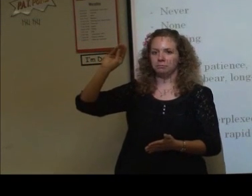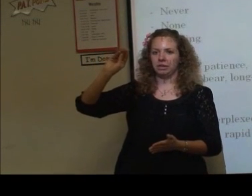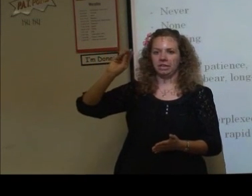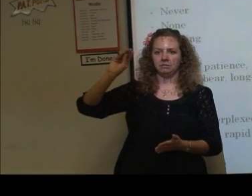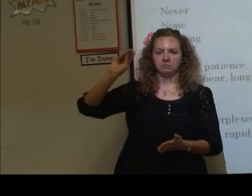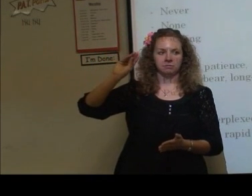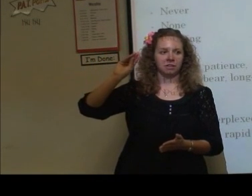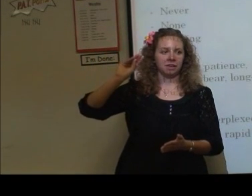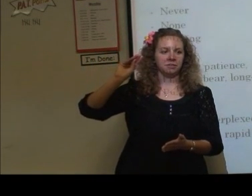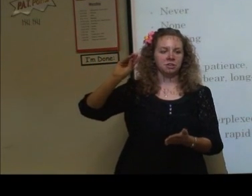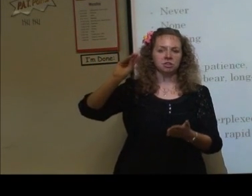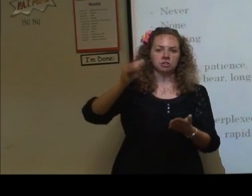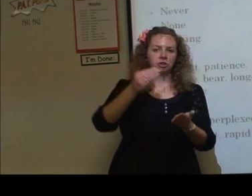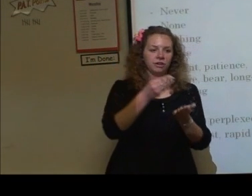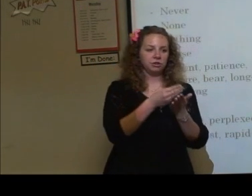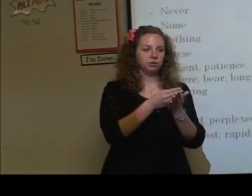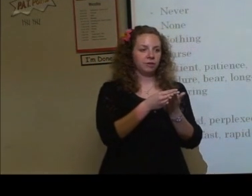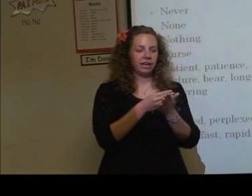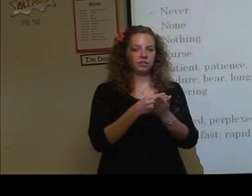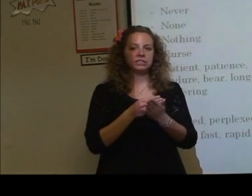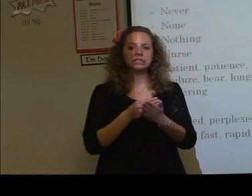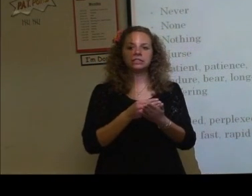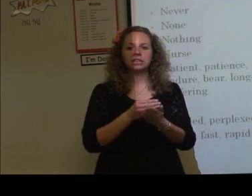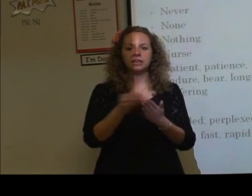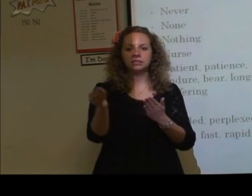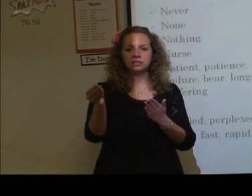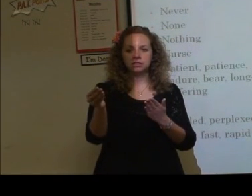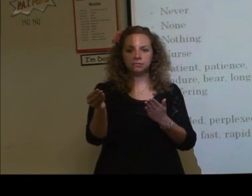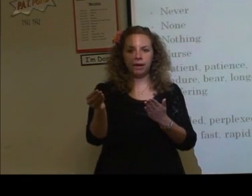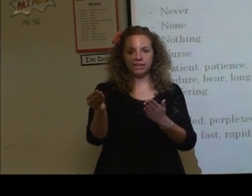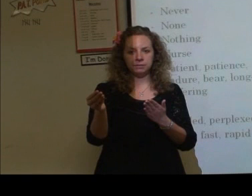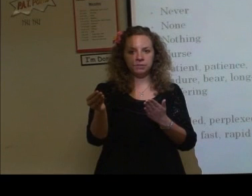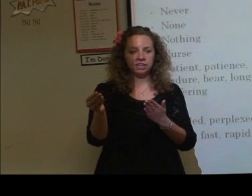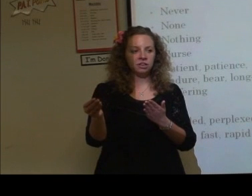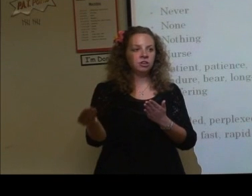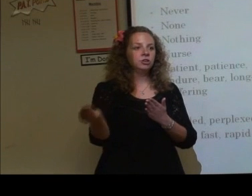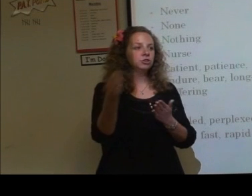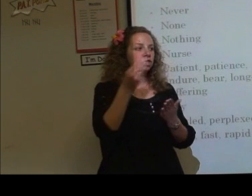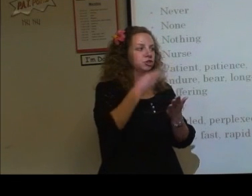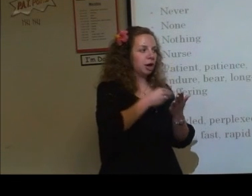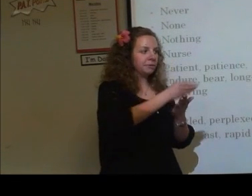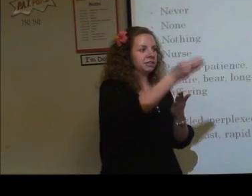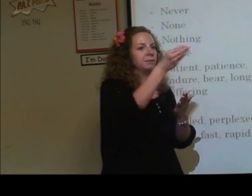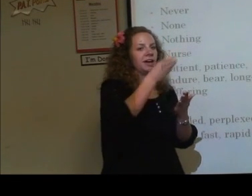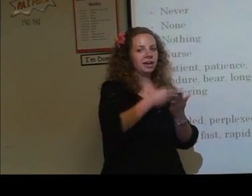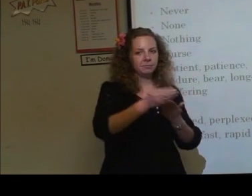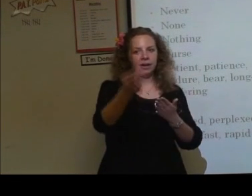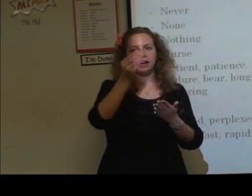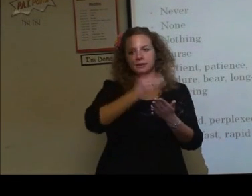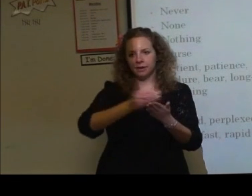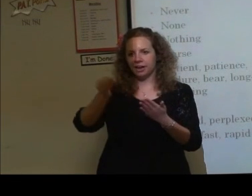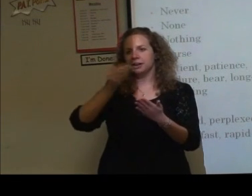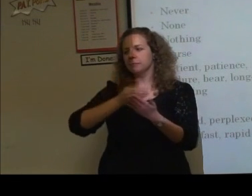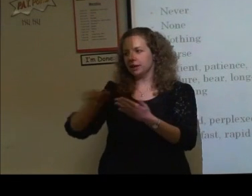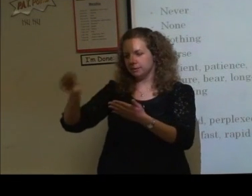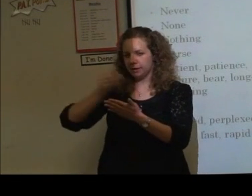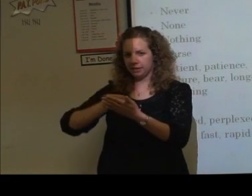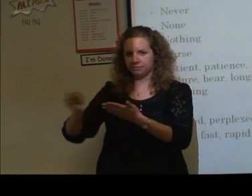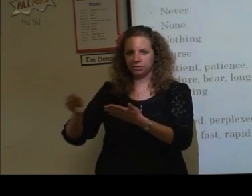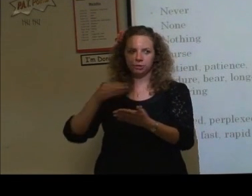money. Okay. So if you do it right here, this is the sign to buy something. So shopping is buy, buy, buy, buy, buy. You're